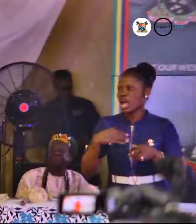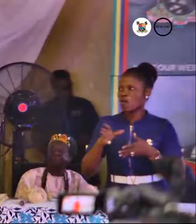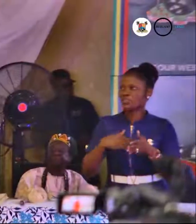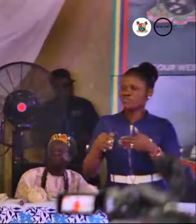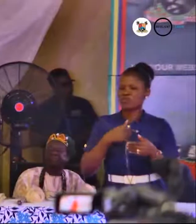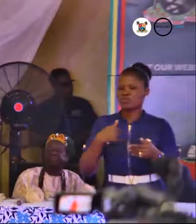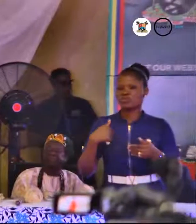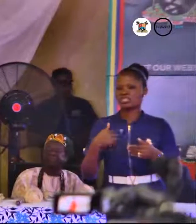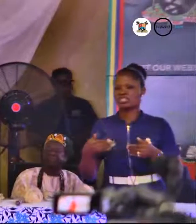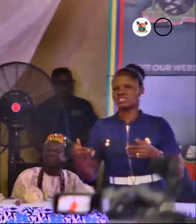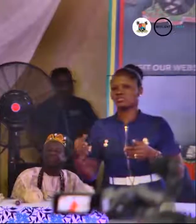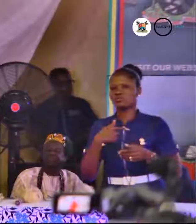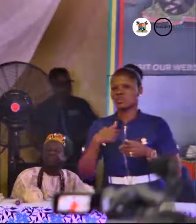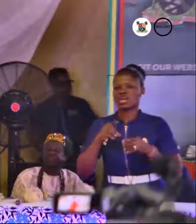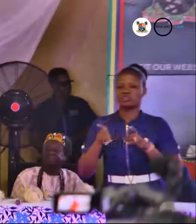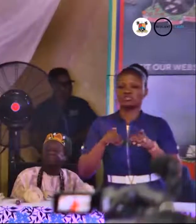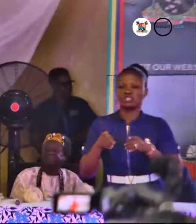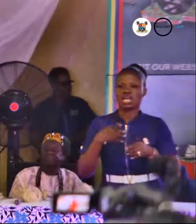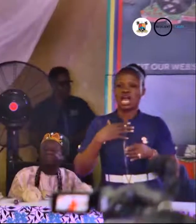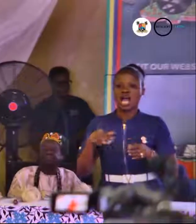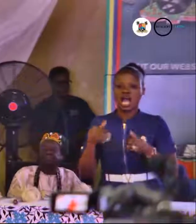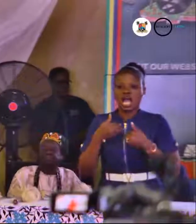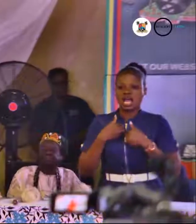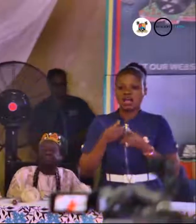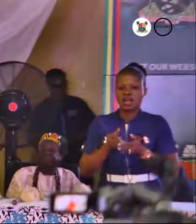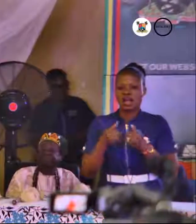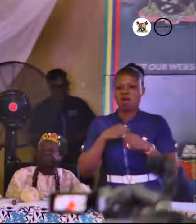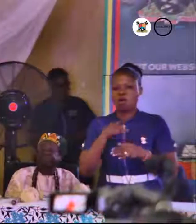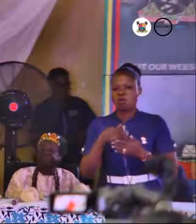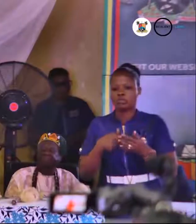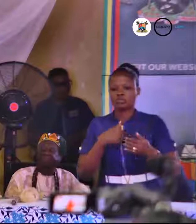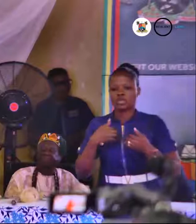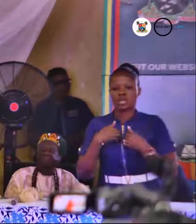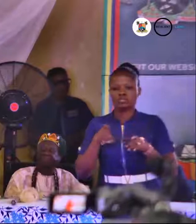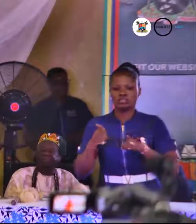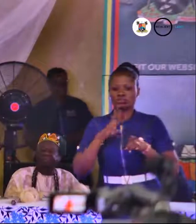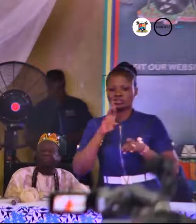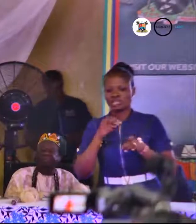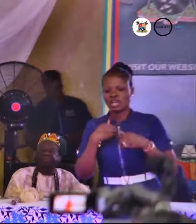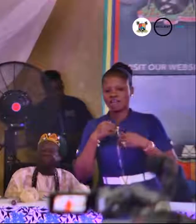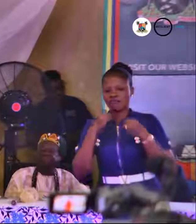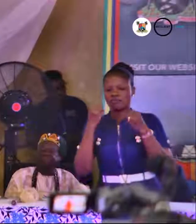are proposing has on multiple shocks and stresses.